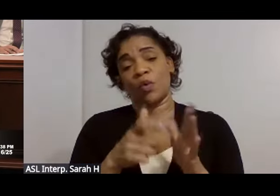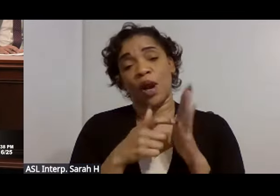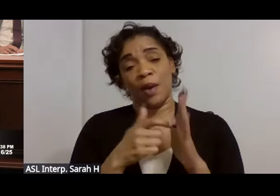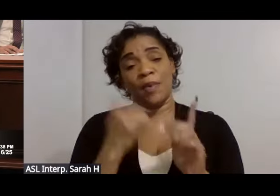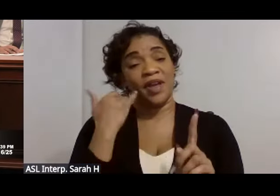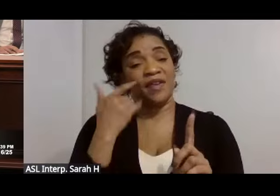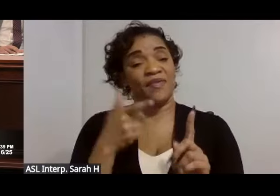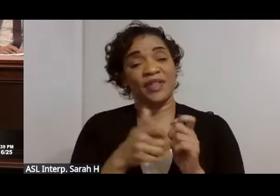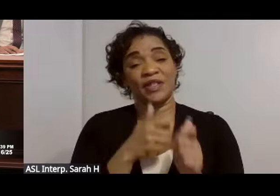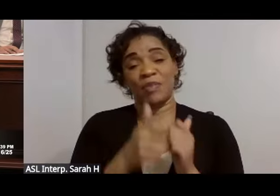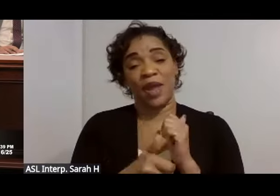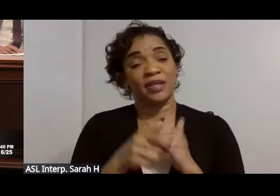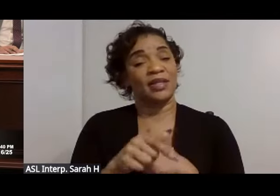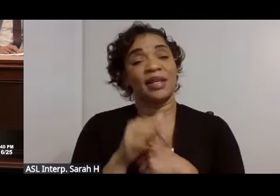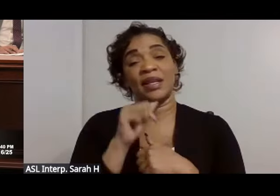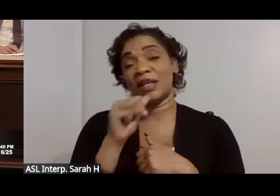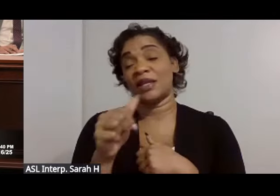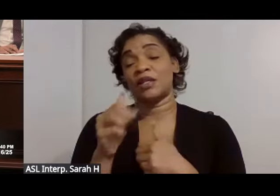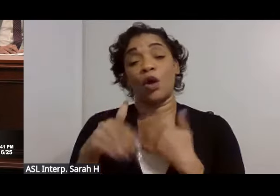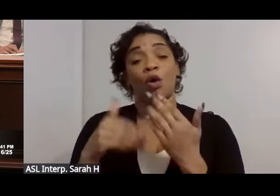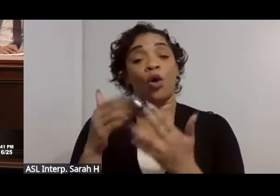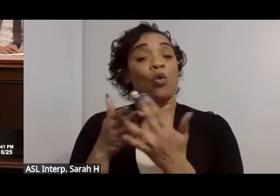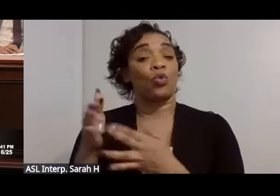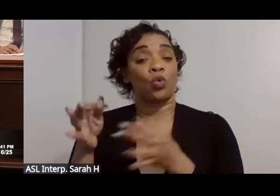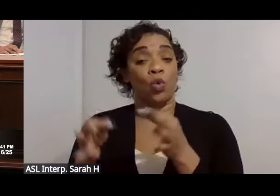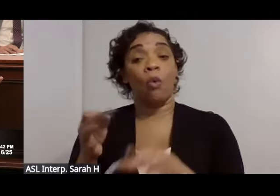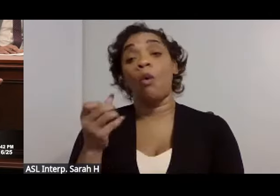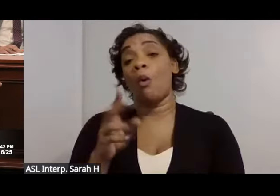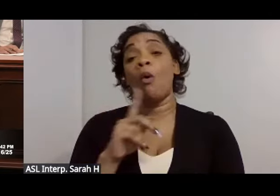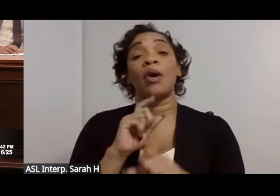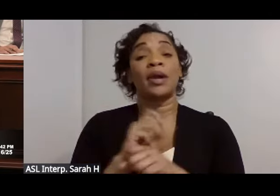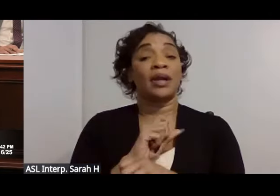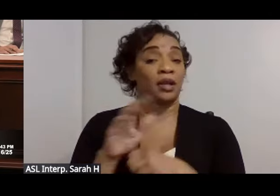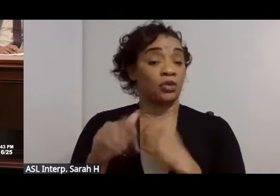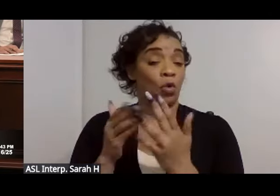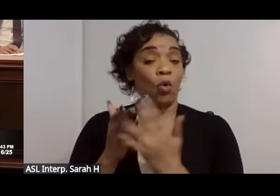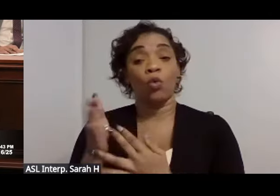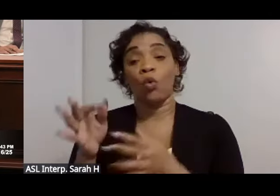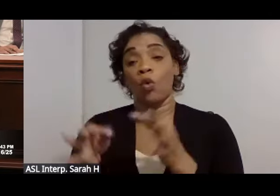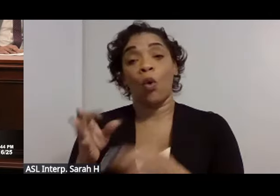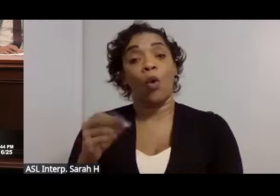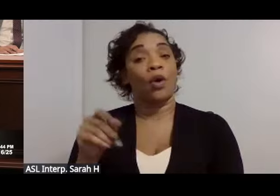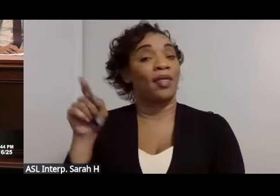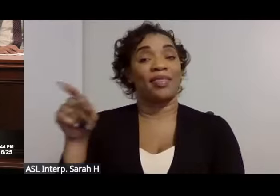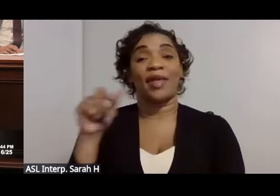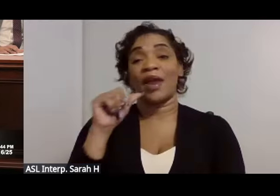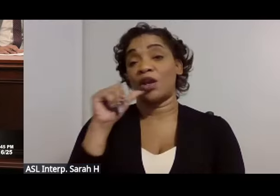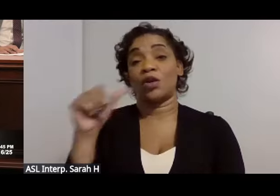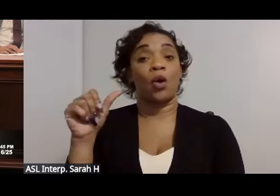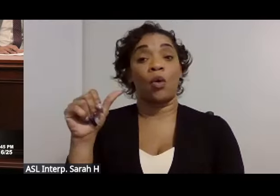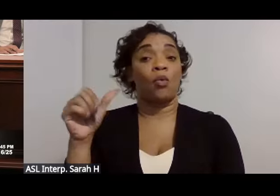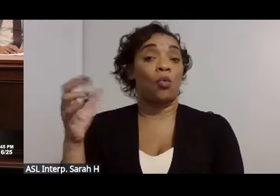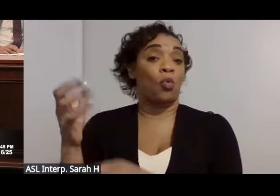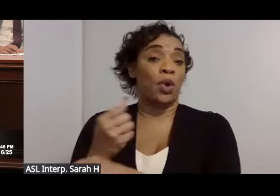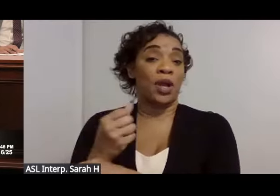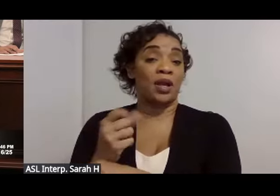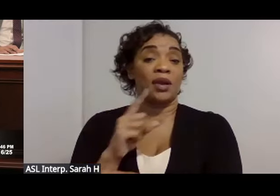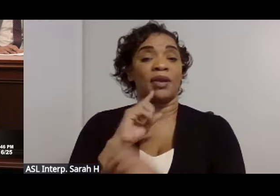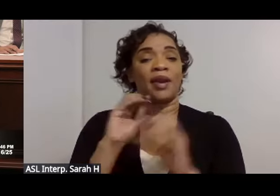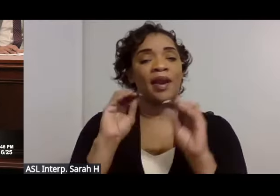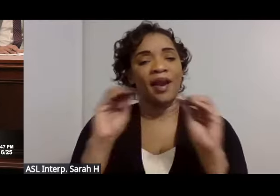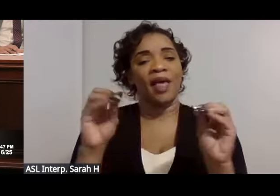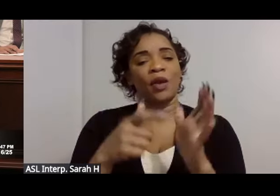not litigated, or it is litigated and the other side doesn't win, there's nothing that requires two voter